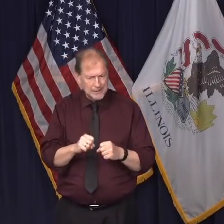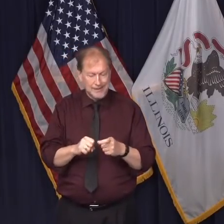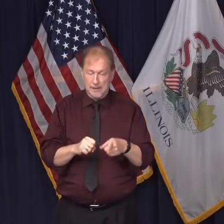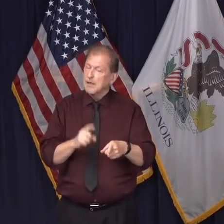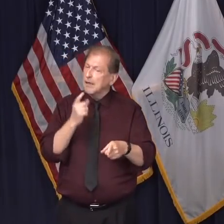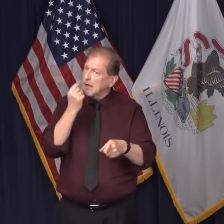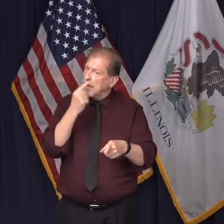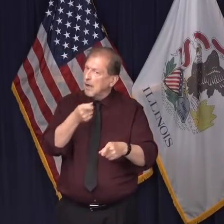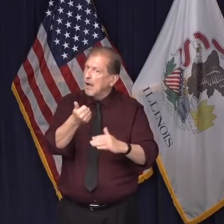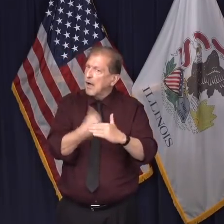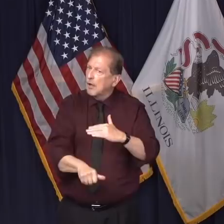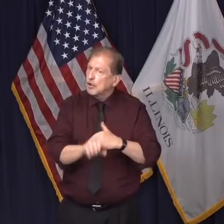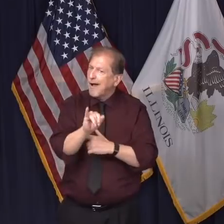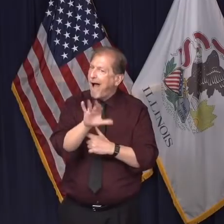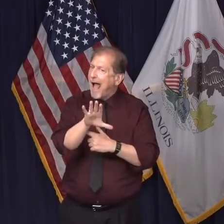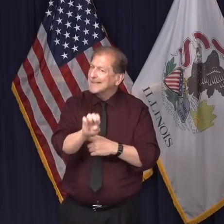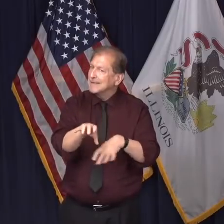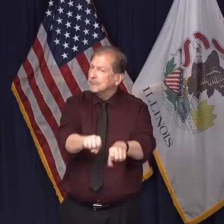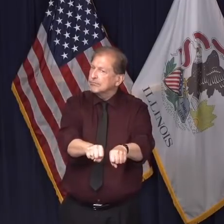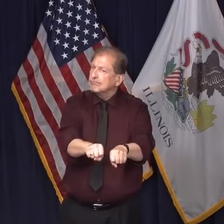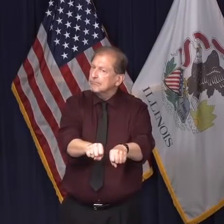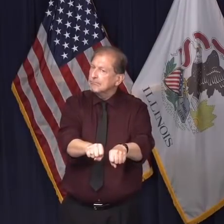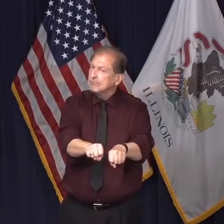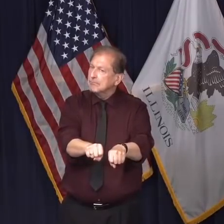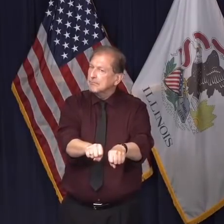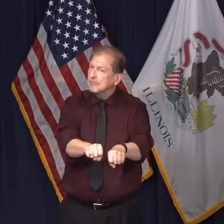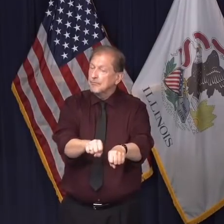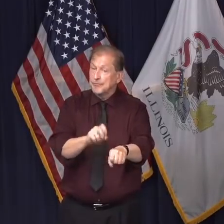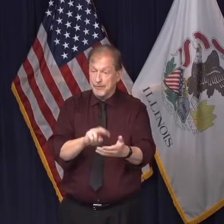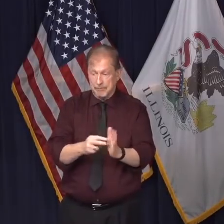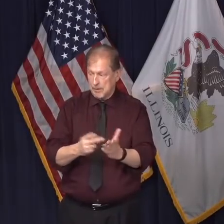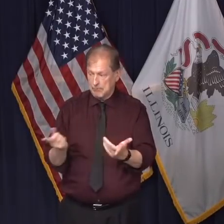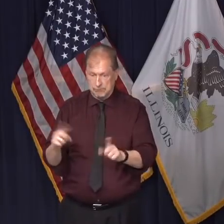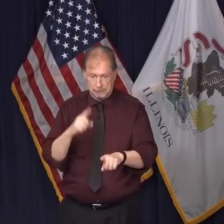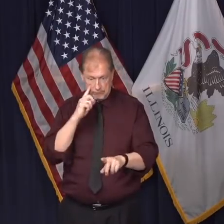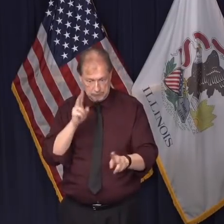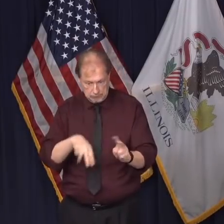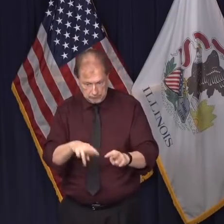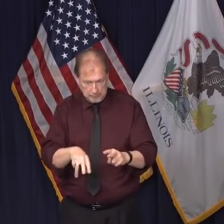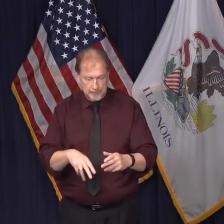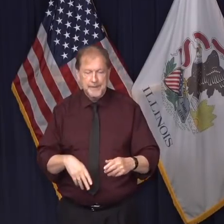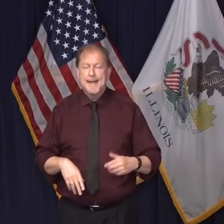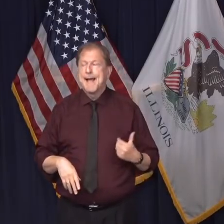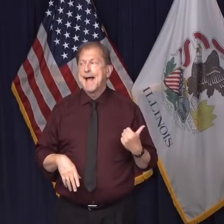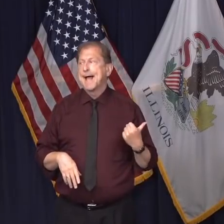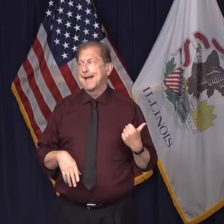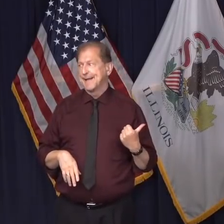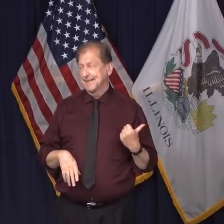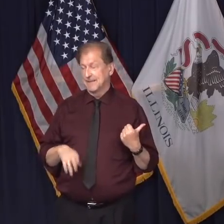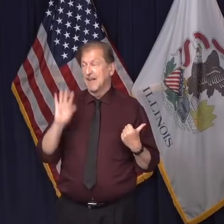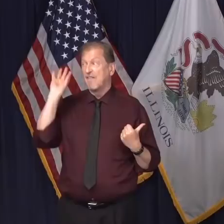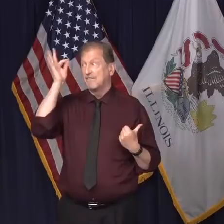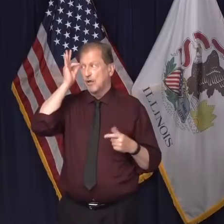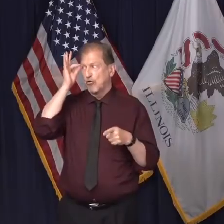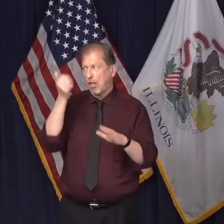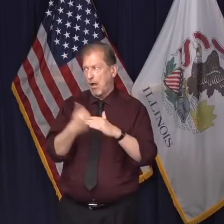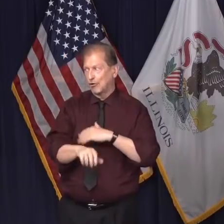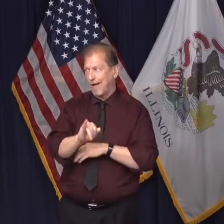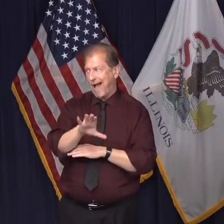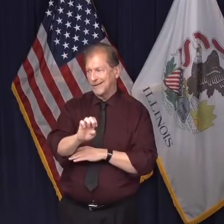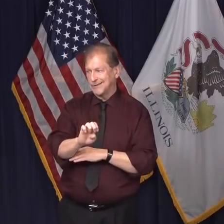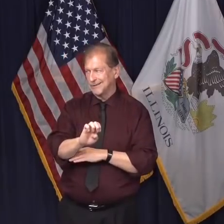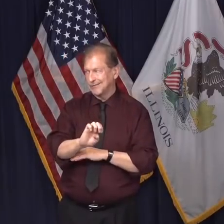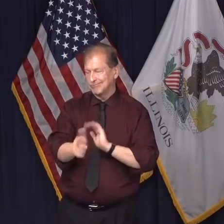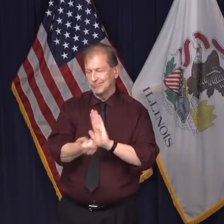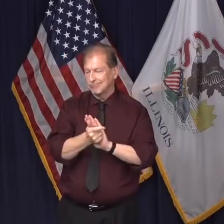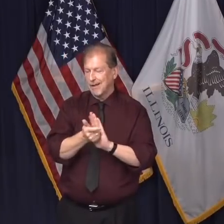respond? I know that we are prohibited, maybe I could turn over to Dr. Zika. I know we're prohibited from inspecting a federal facility,